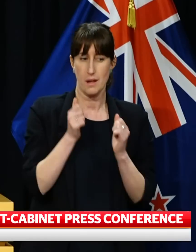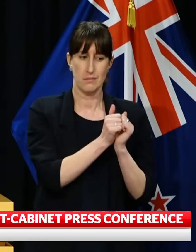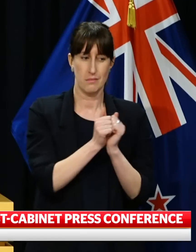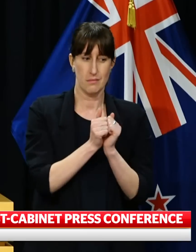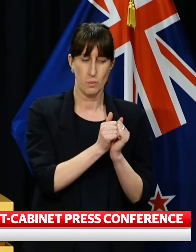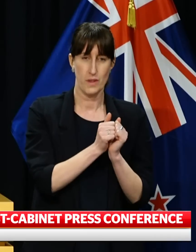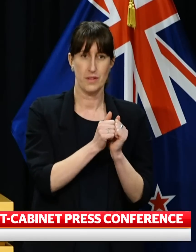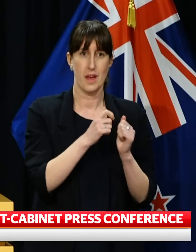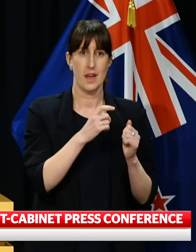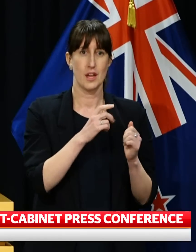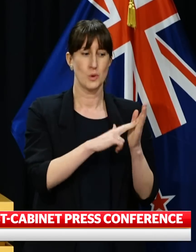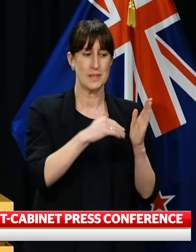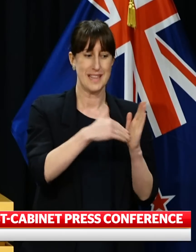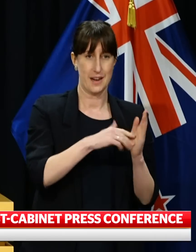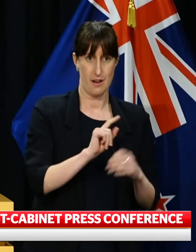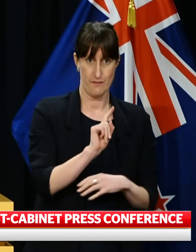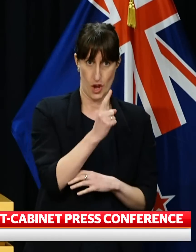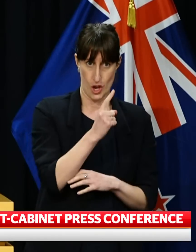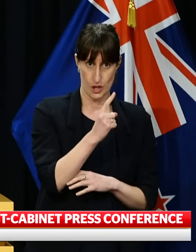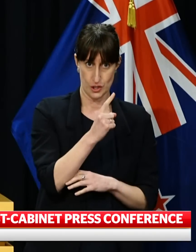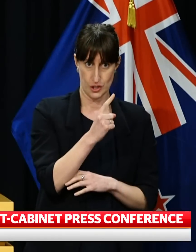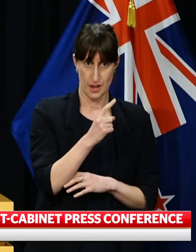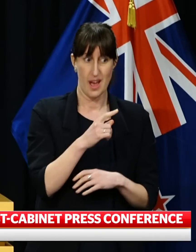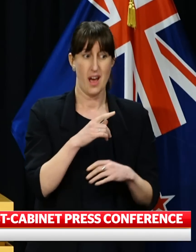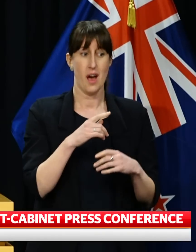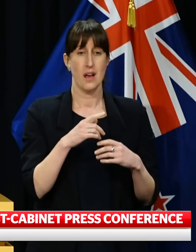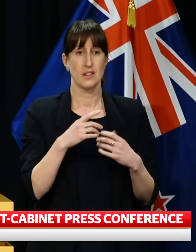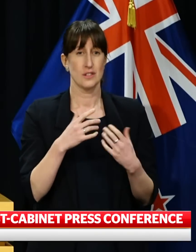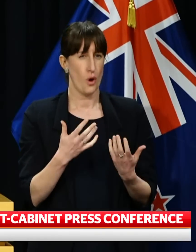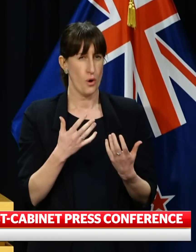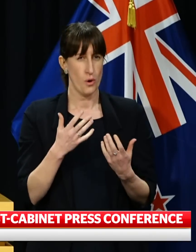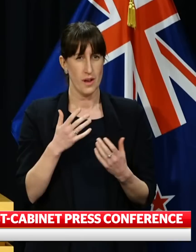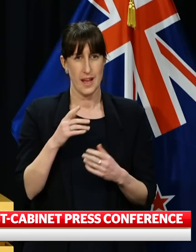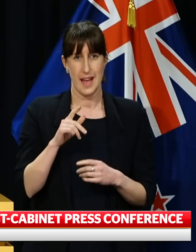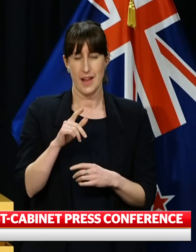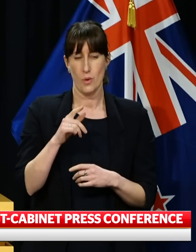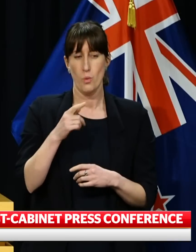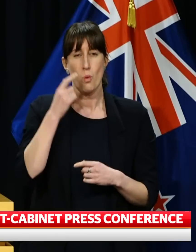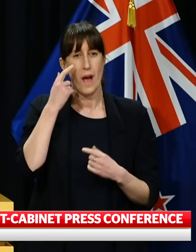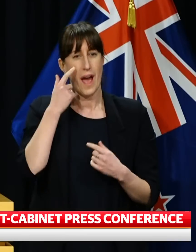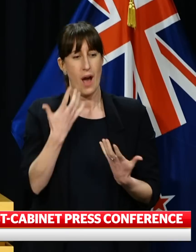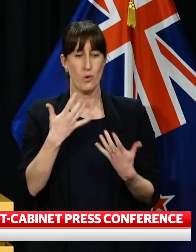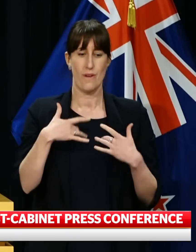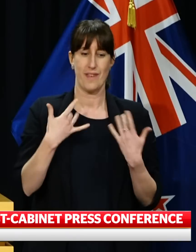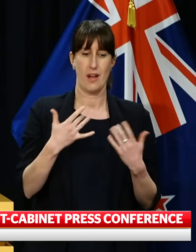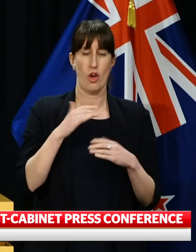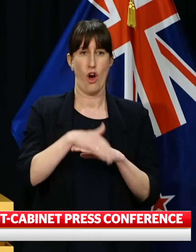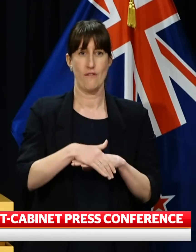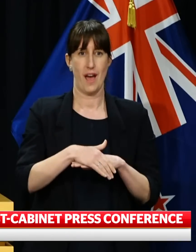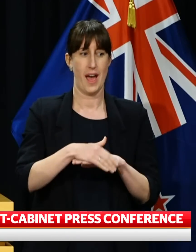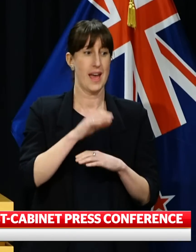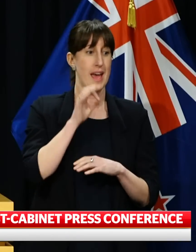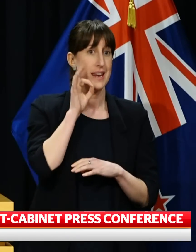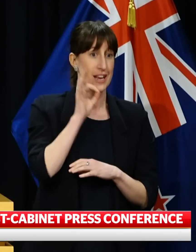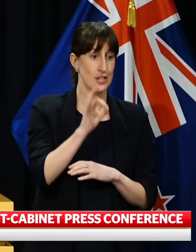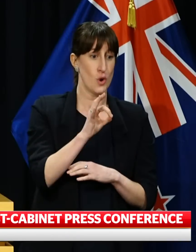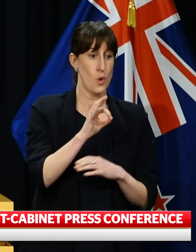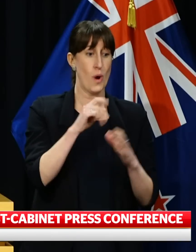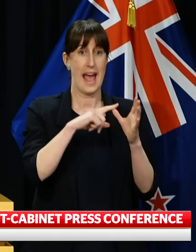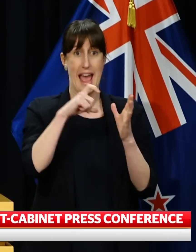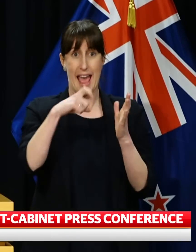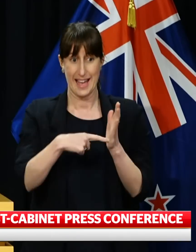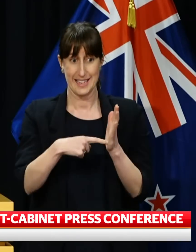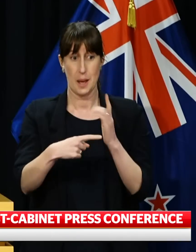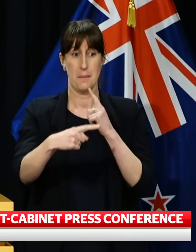Zealand First and ACT Party potential coalition or some sort of arrangement there? A national ACT New Zealand First government would be a coalition